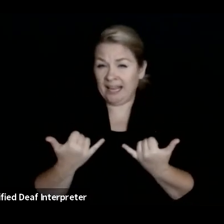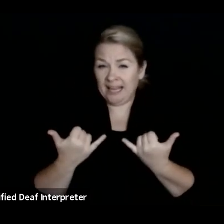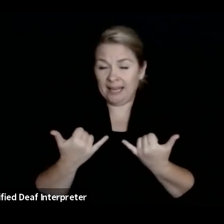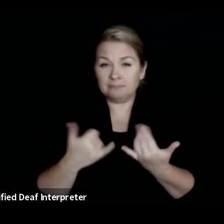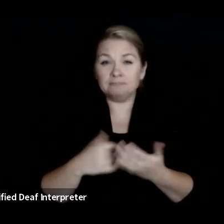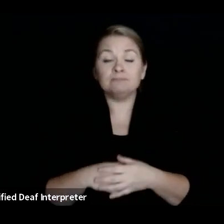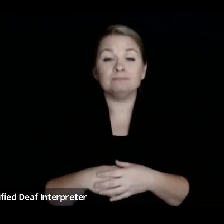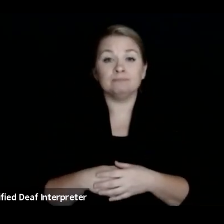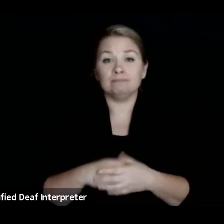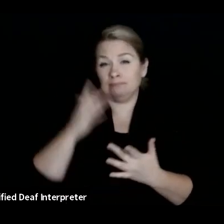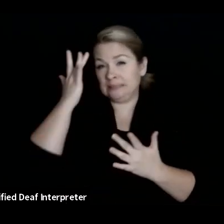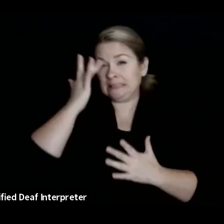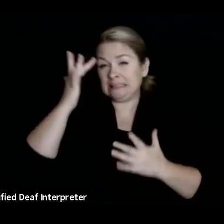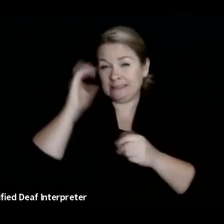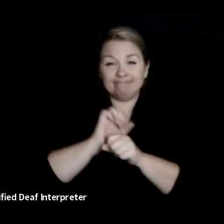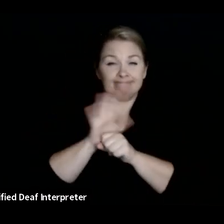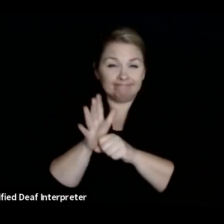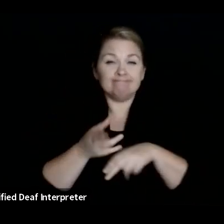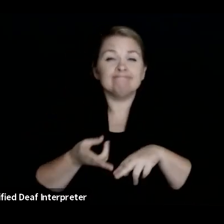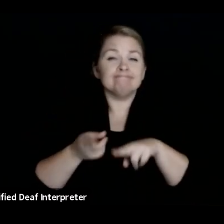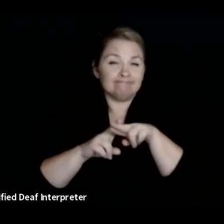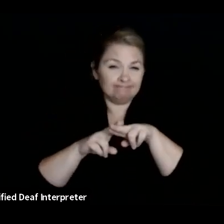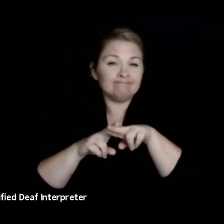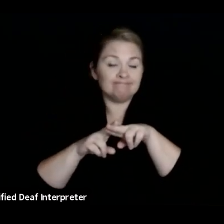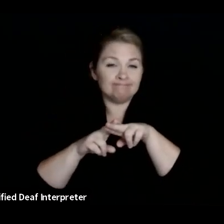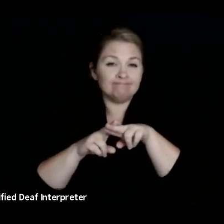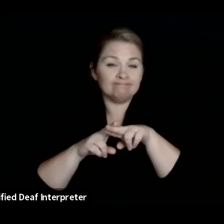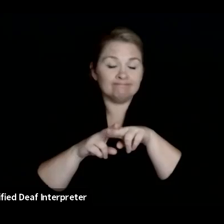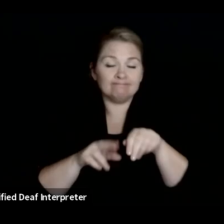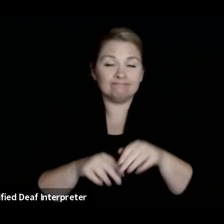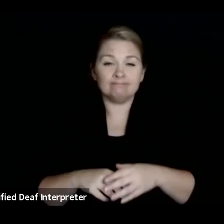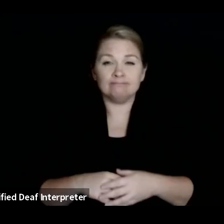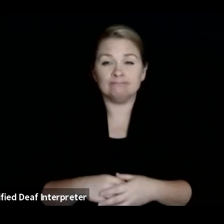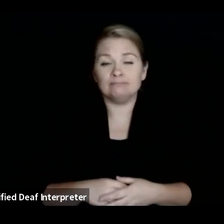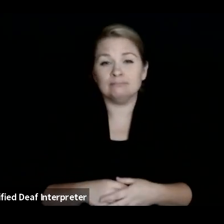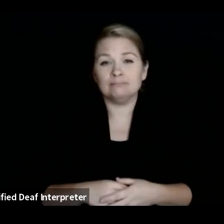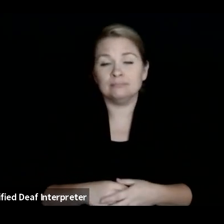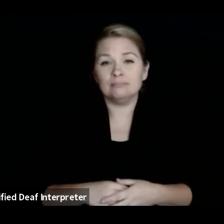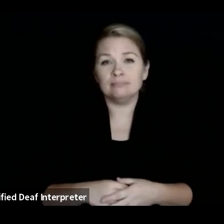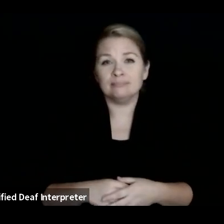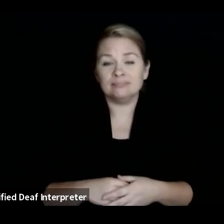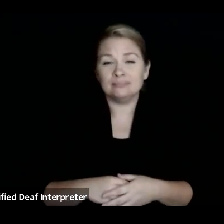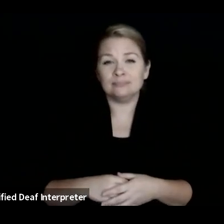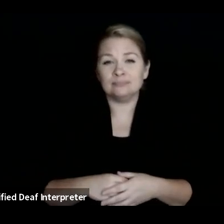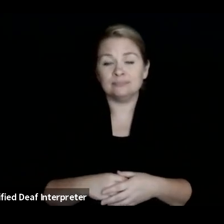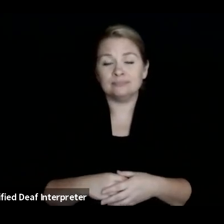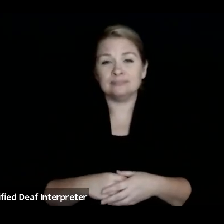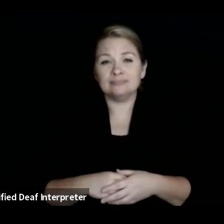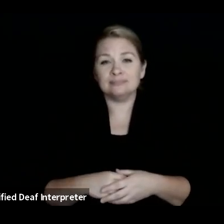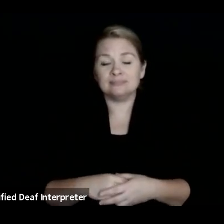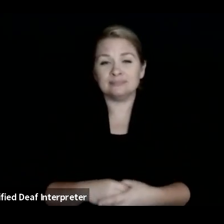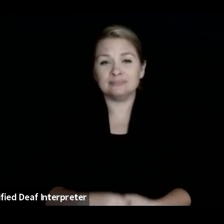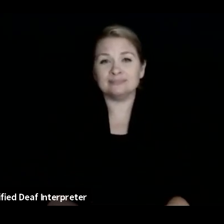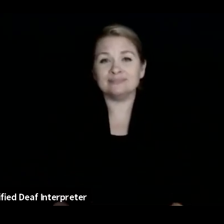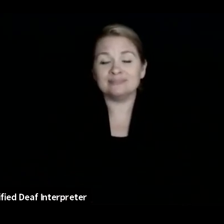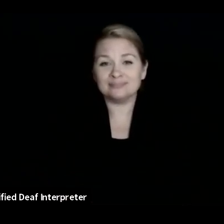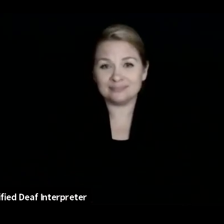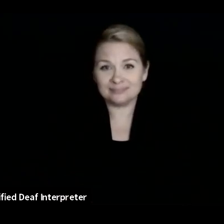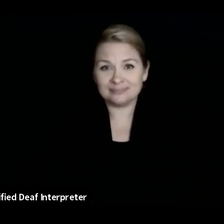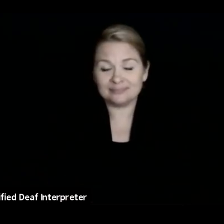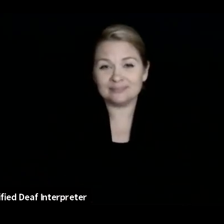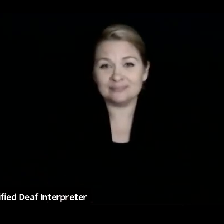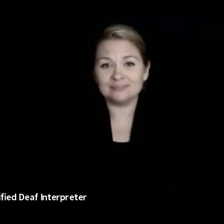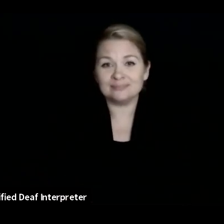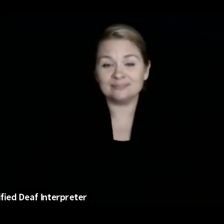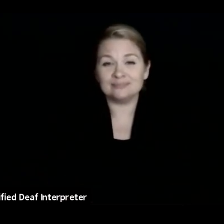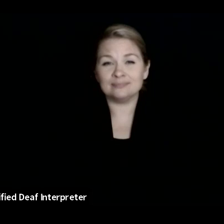in the past, testing is important as a gauge for the spread of COVID. But it's important to keep in mind that it